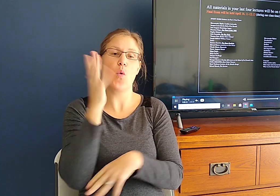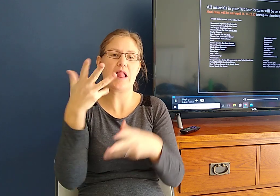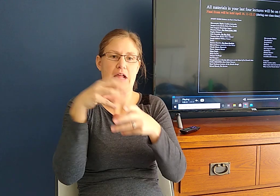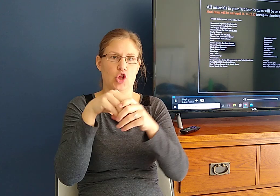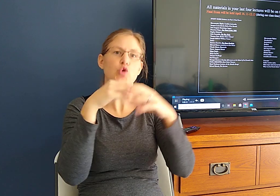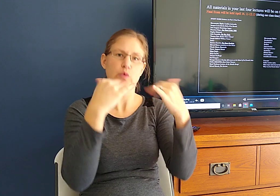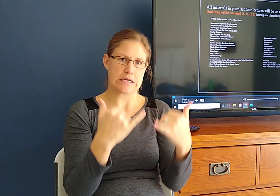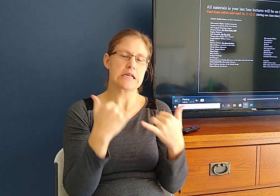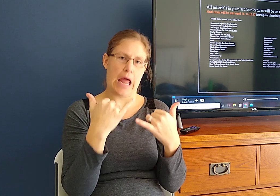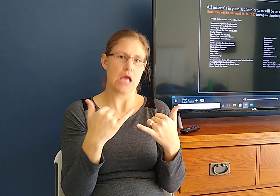today's lecture.